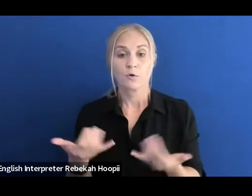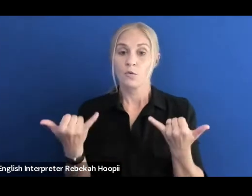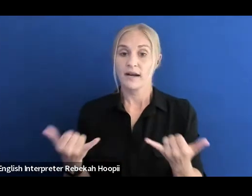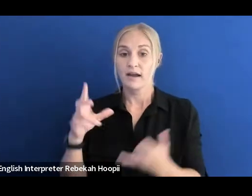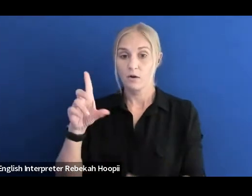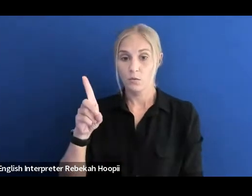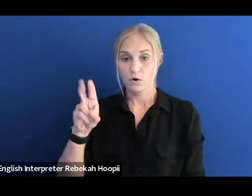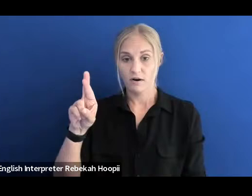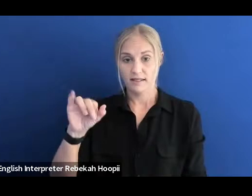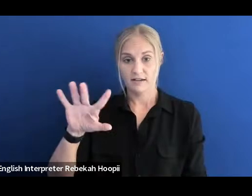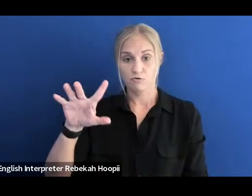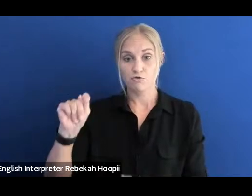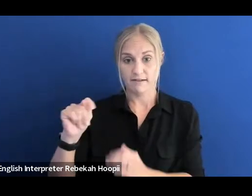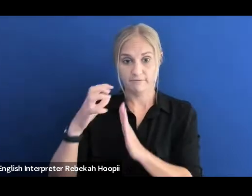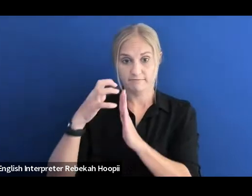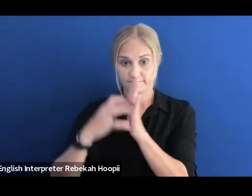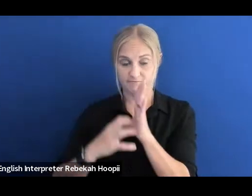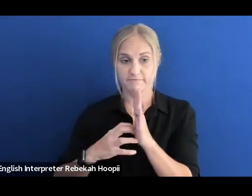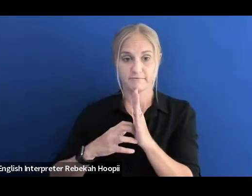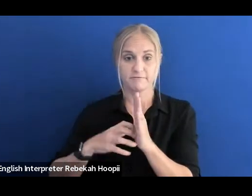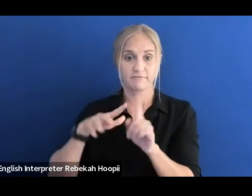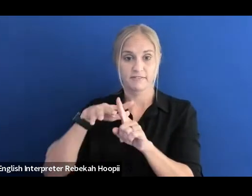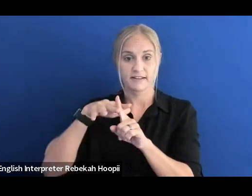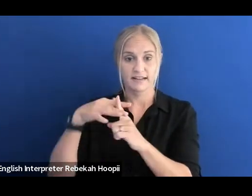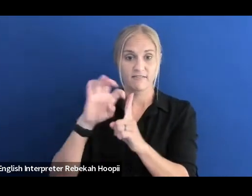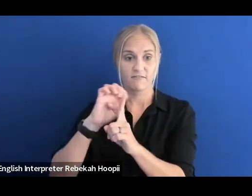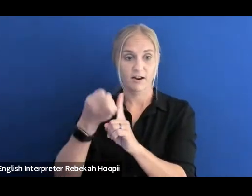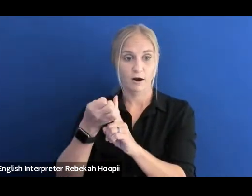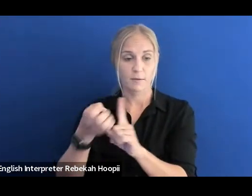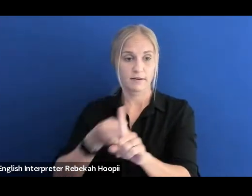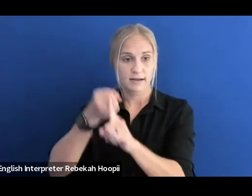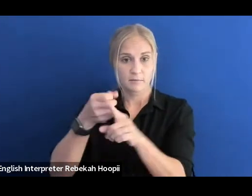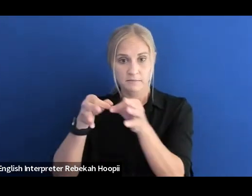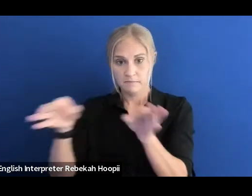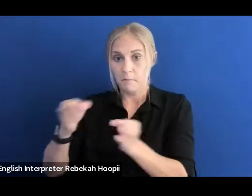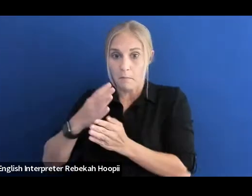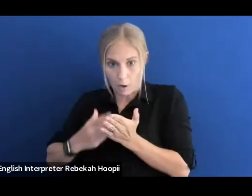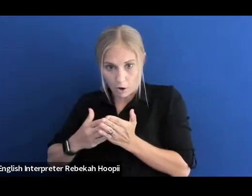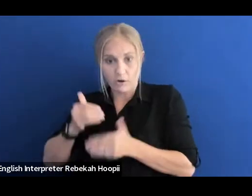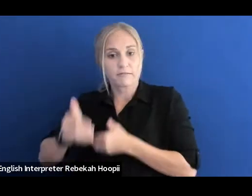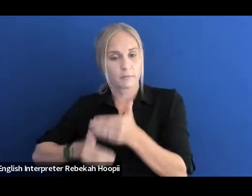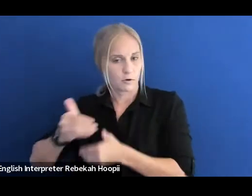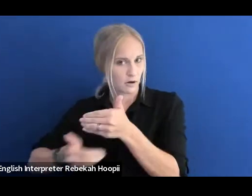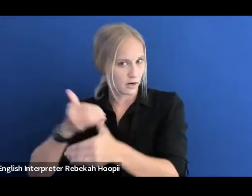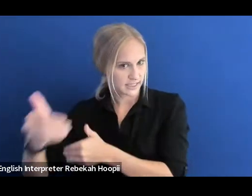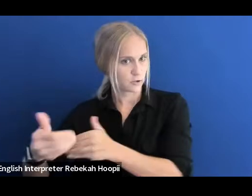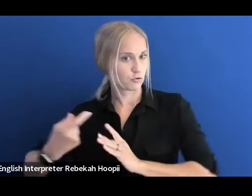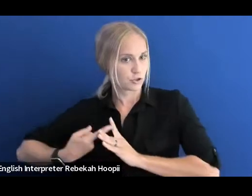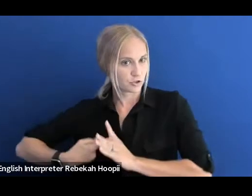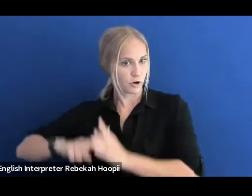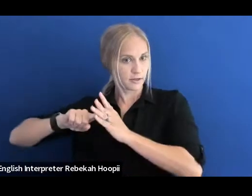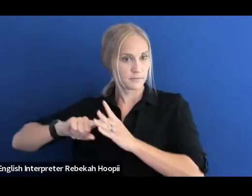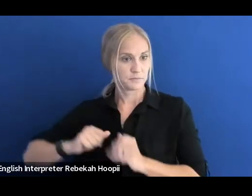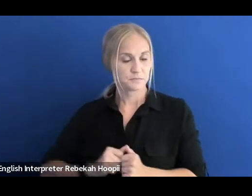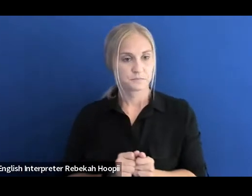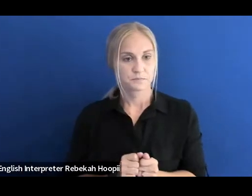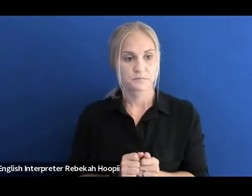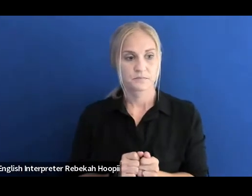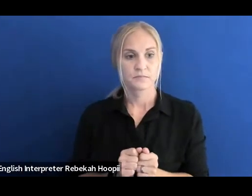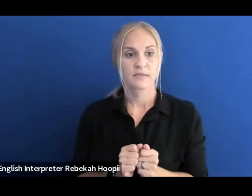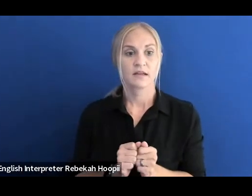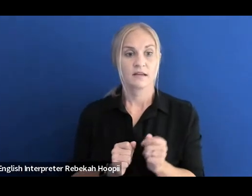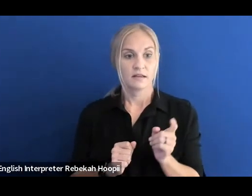environmental impact statement phase of this process where that